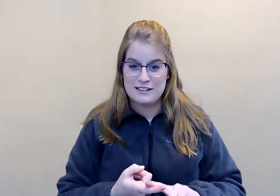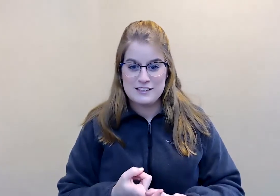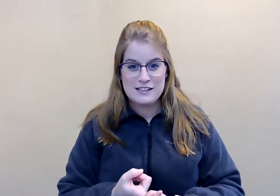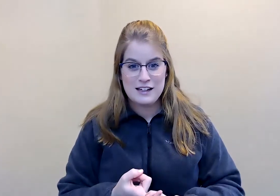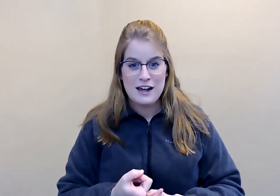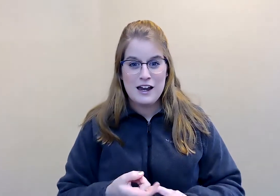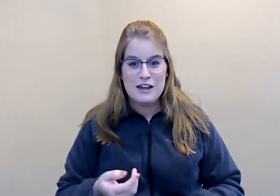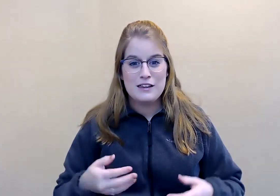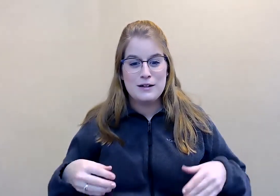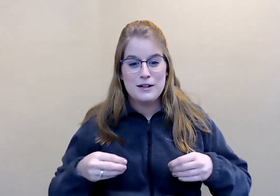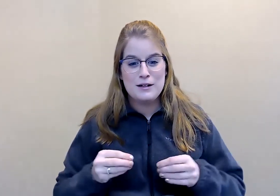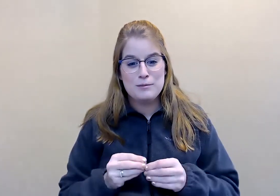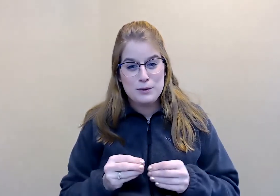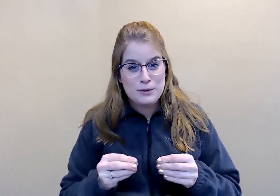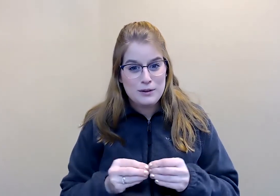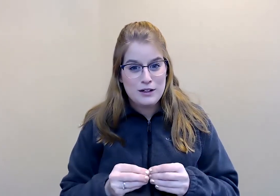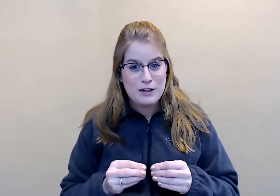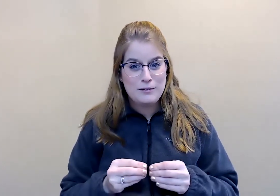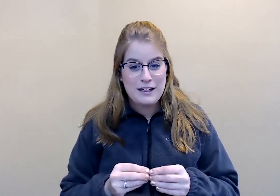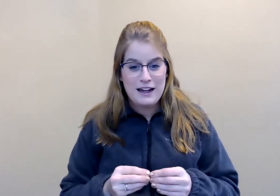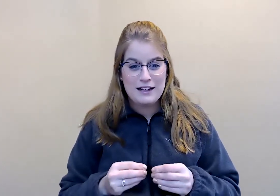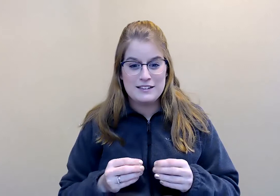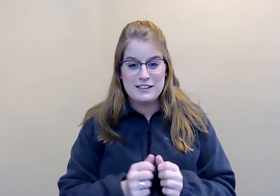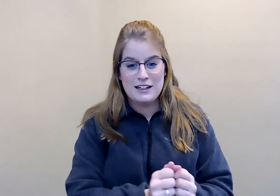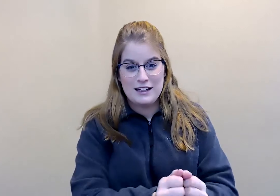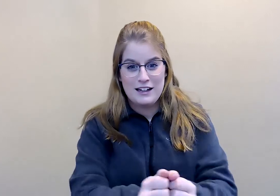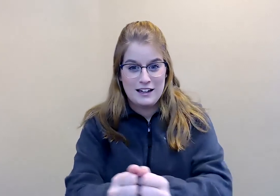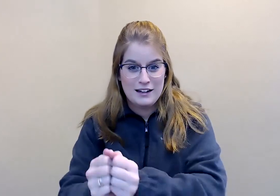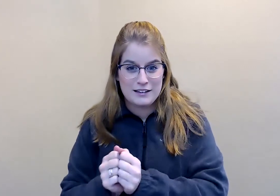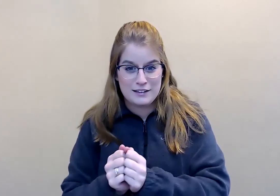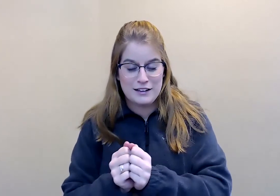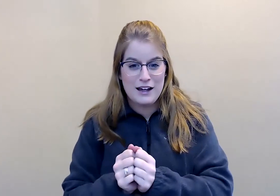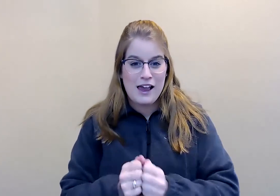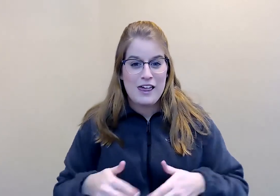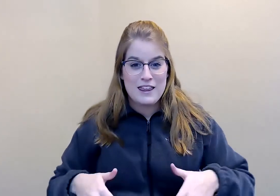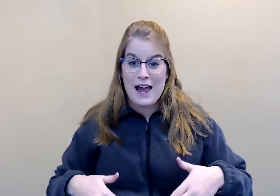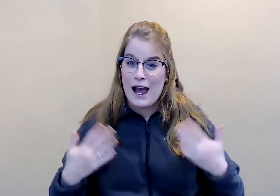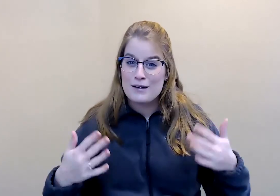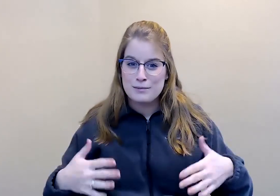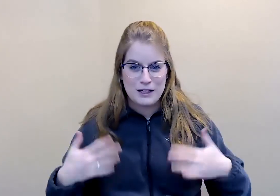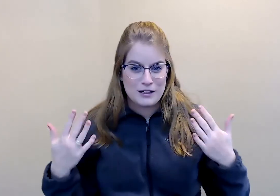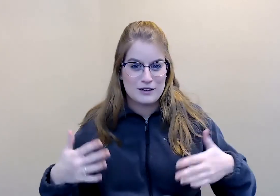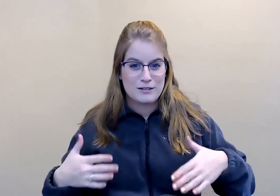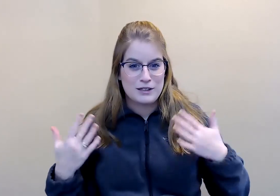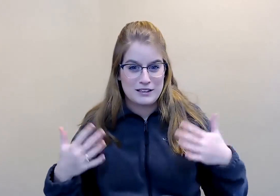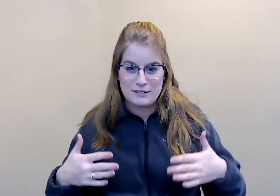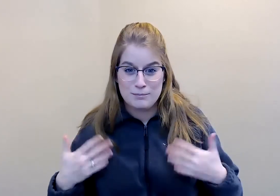friends. The more we get together, the happier we'll